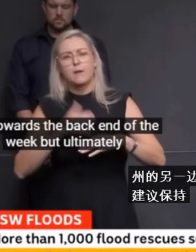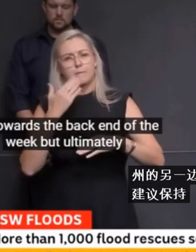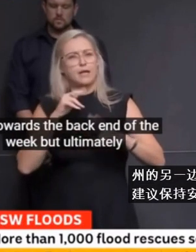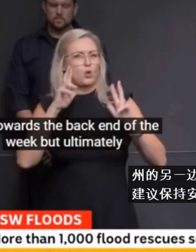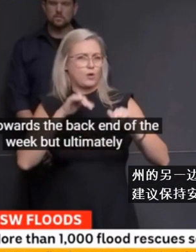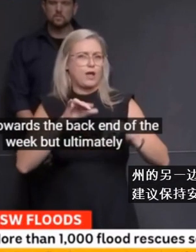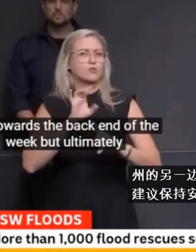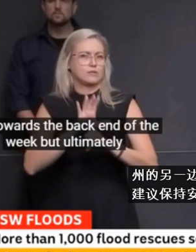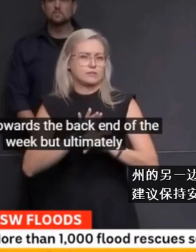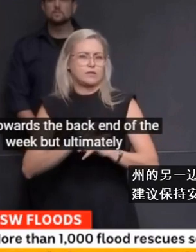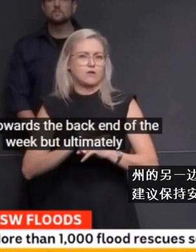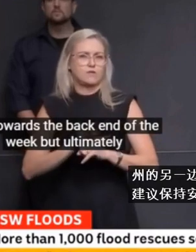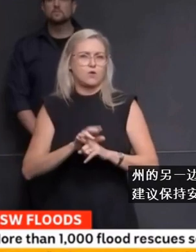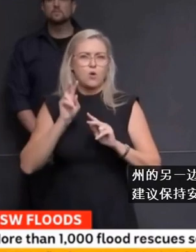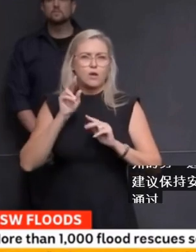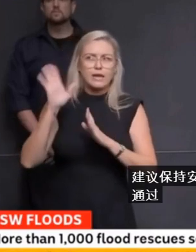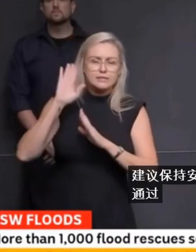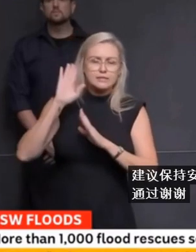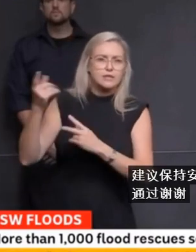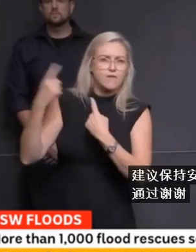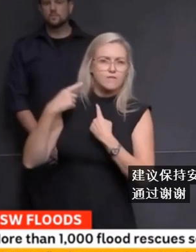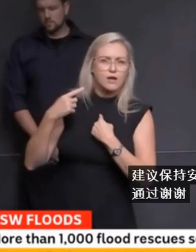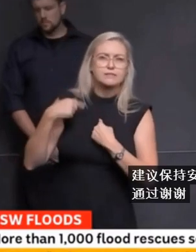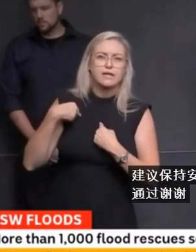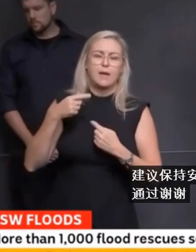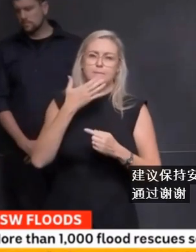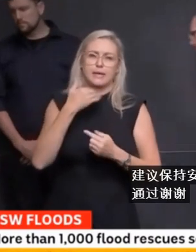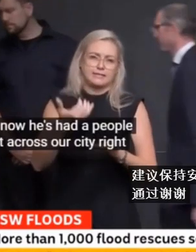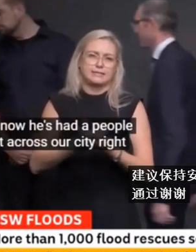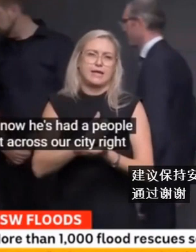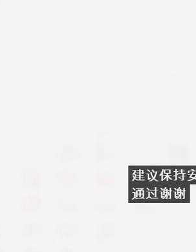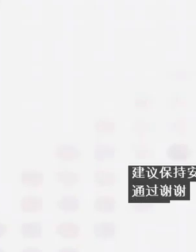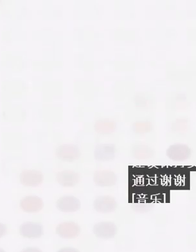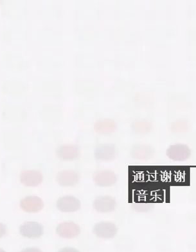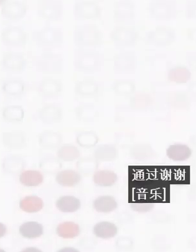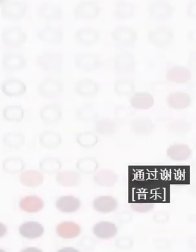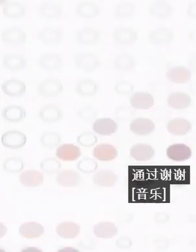follow the advice, stay safe, and we'll all get through. Thanks. Thank you.